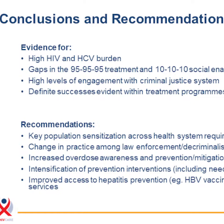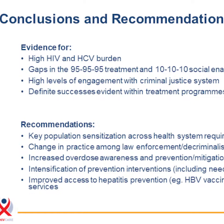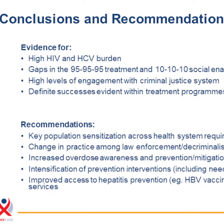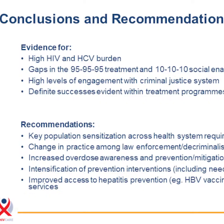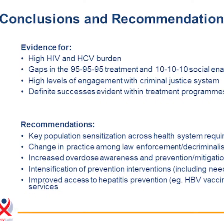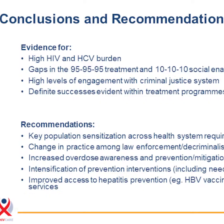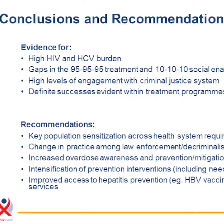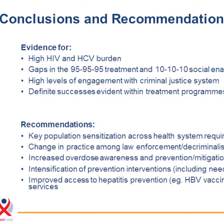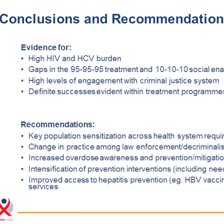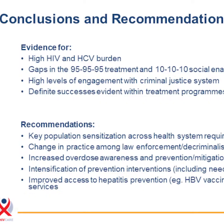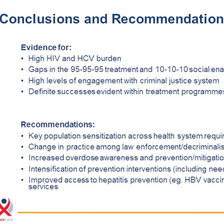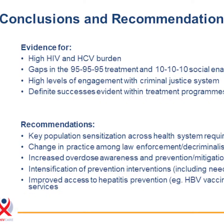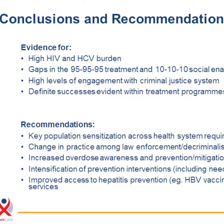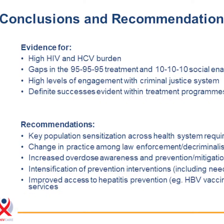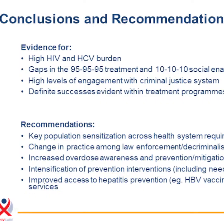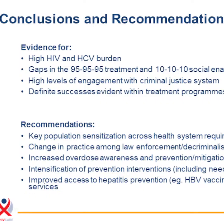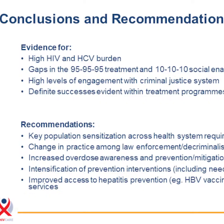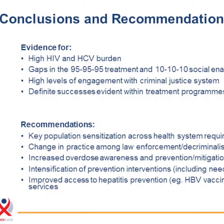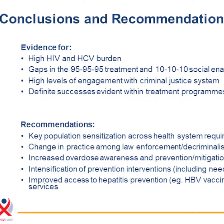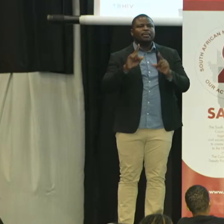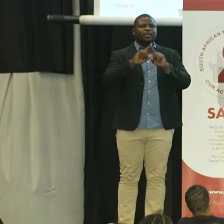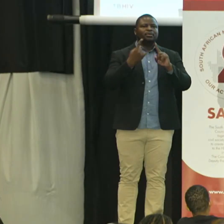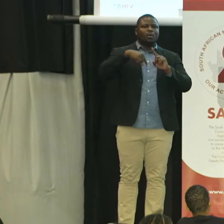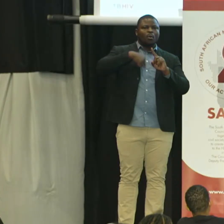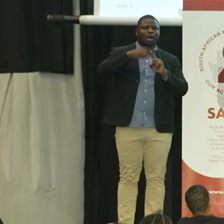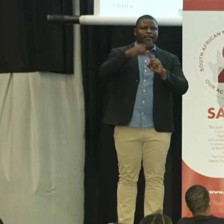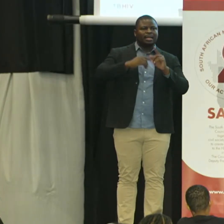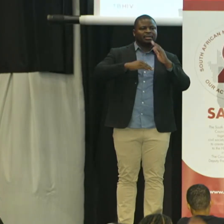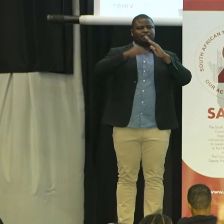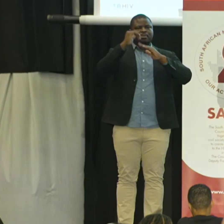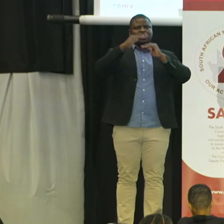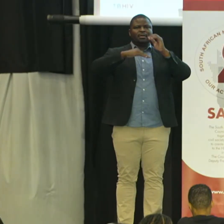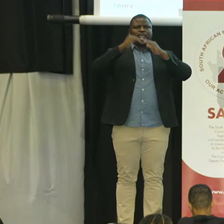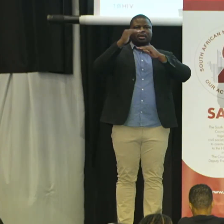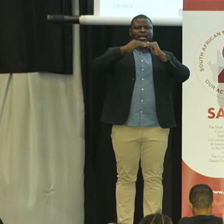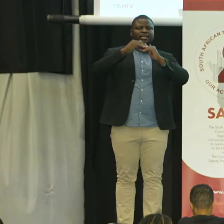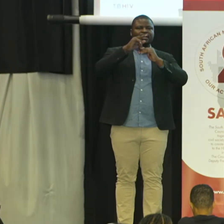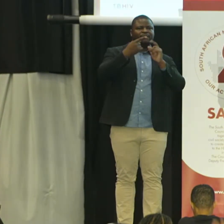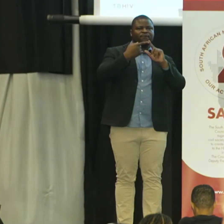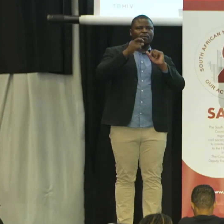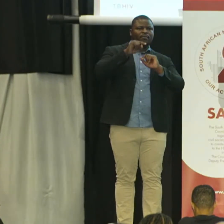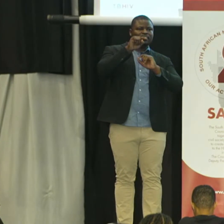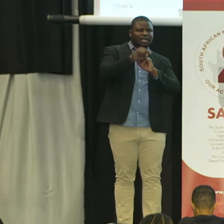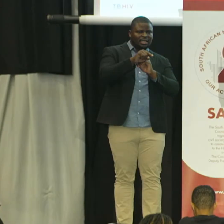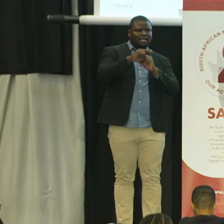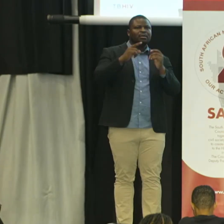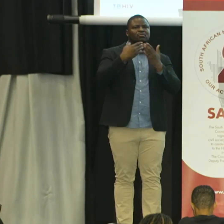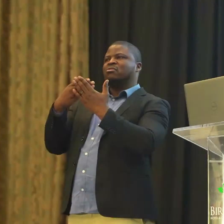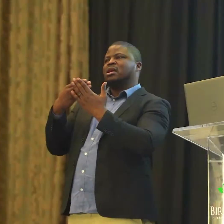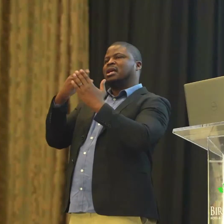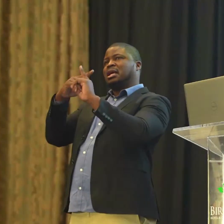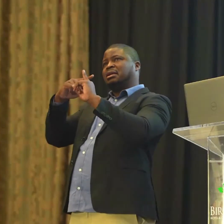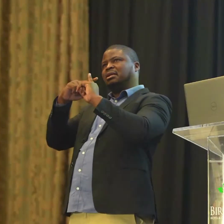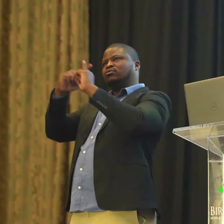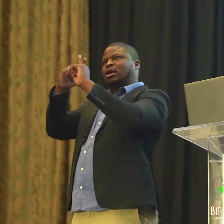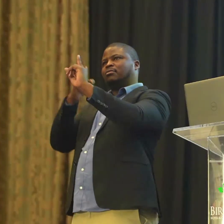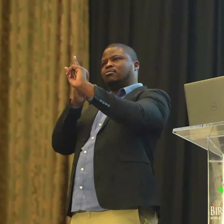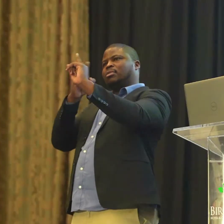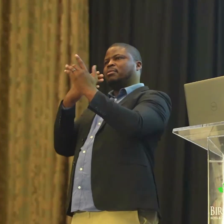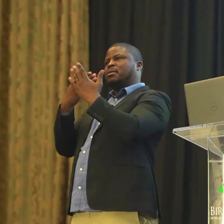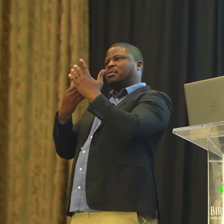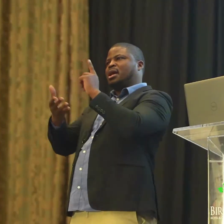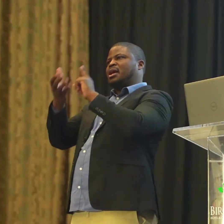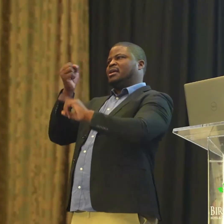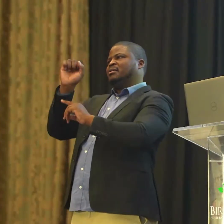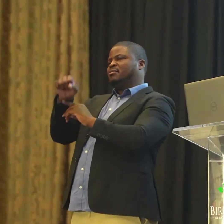are evident within the programs so that we can build on those and we can get closer to reaching the targets that we're aiming towards. So